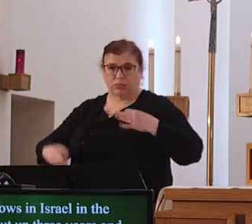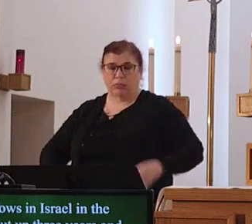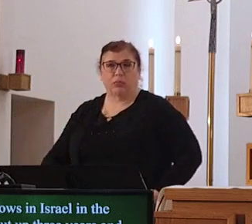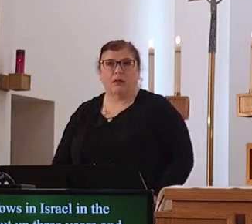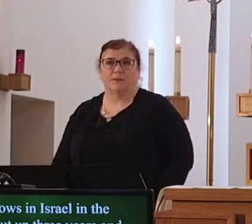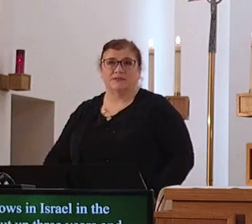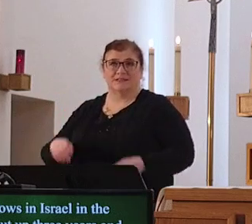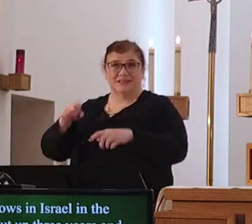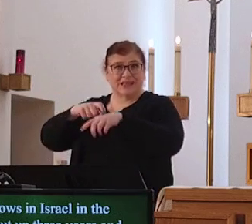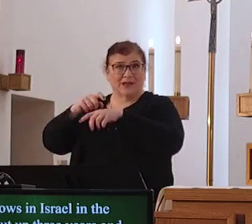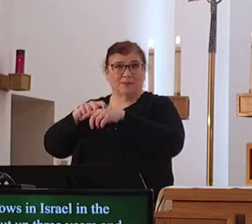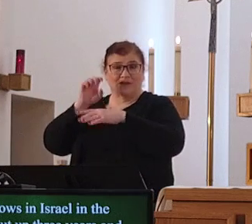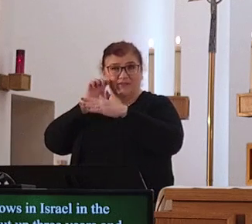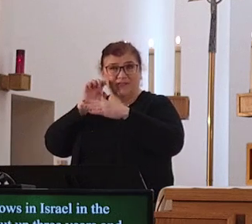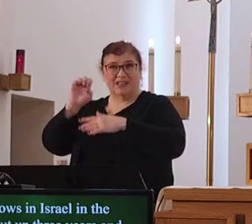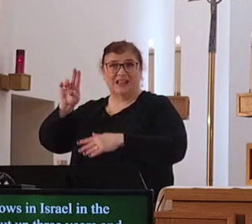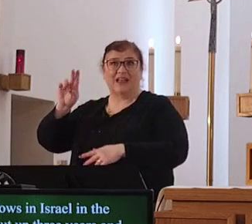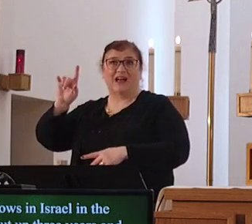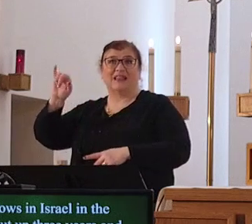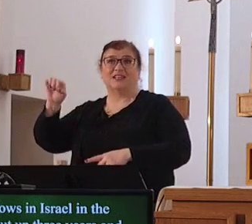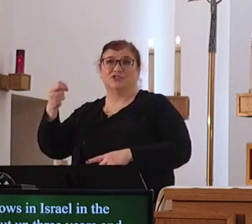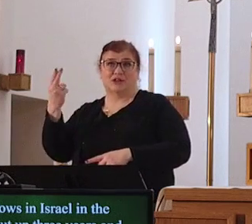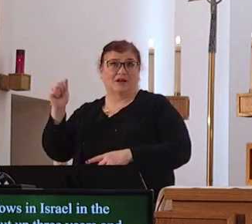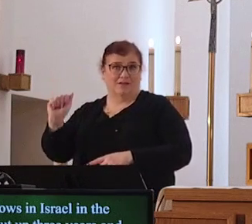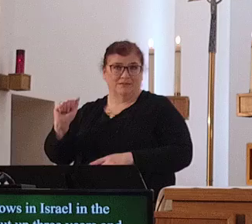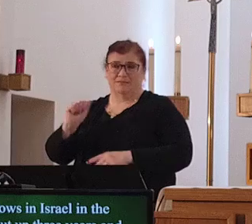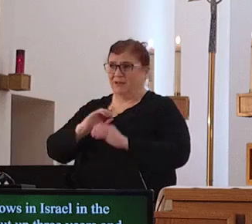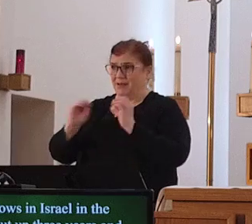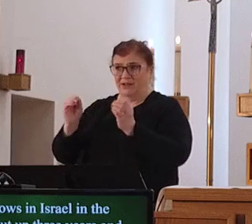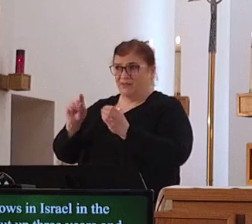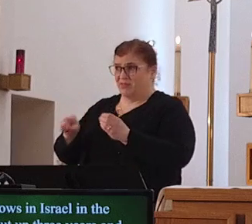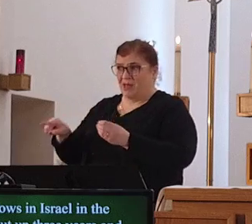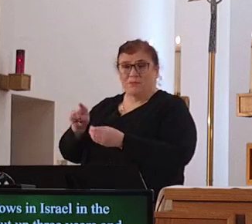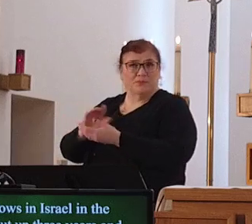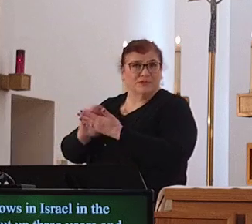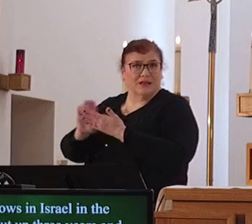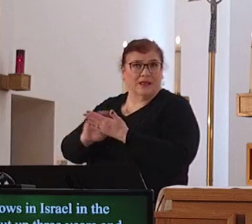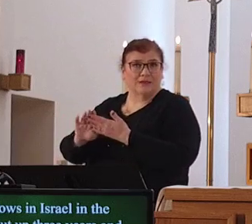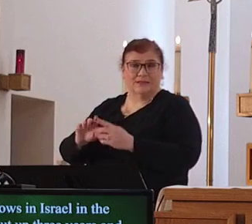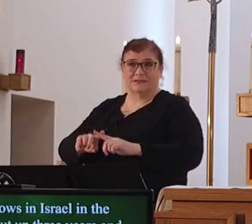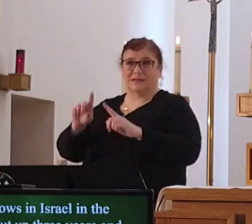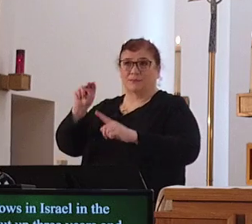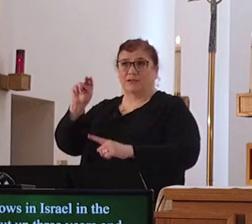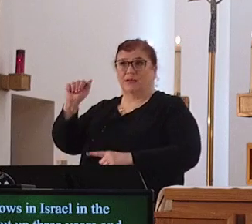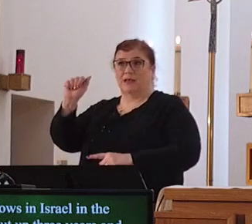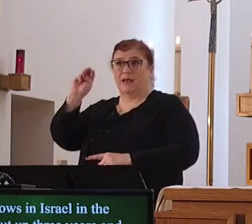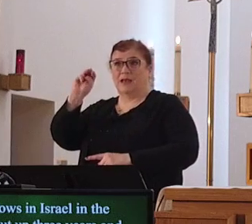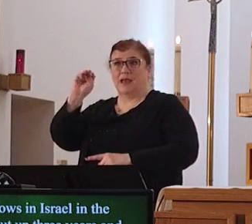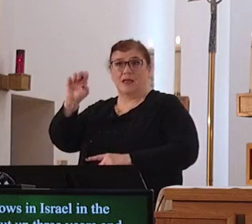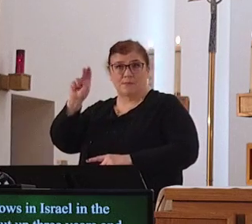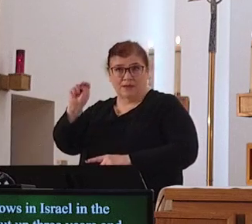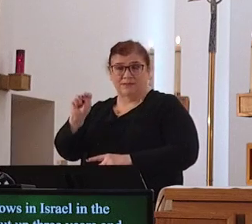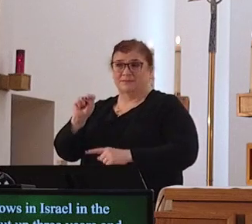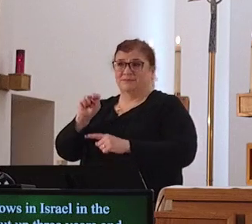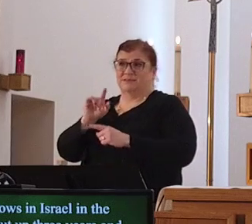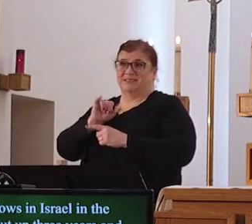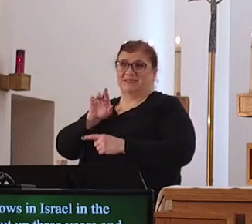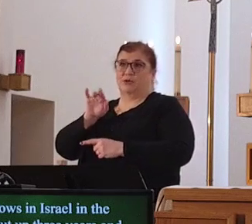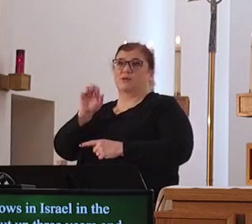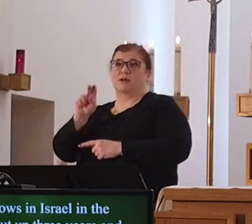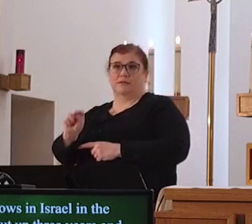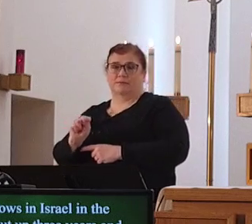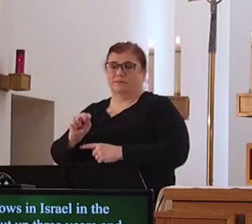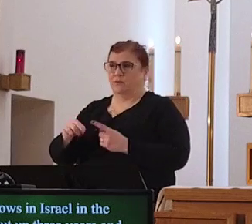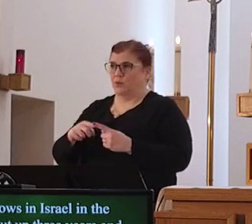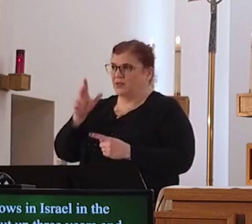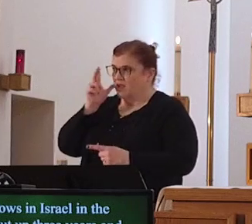prophet Elisha, and none of them was cleansed, except Naaman the Syrian. When they